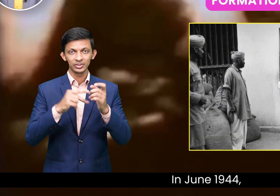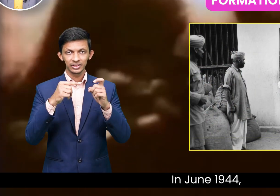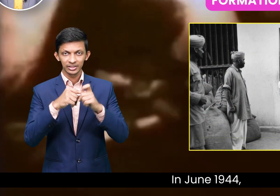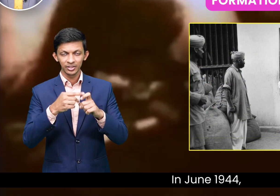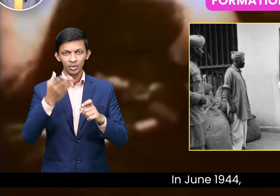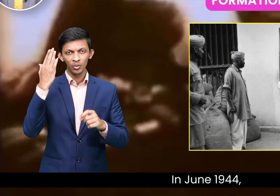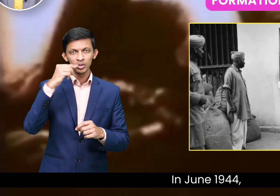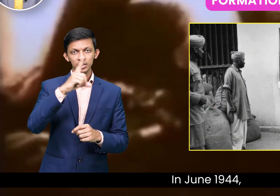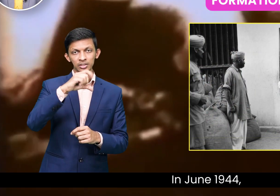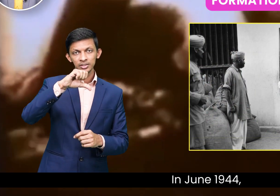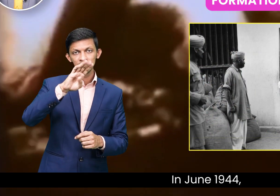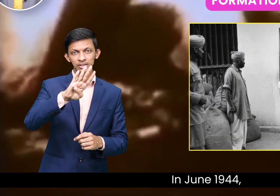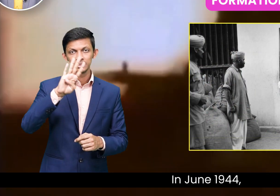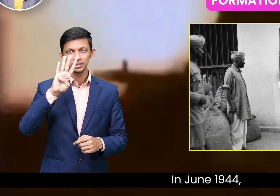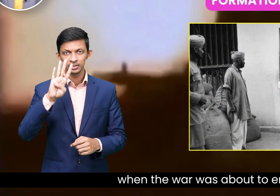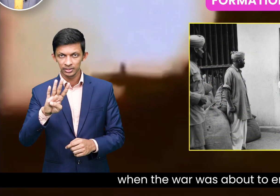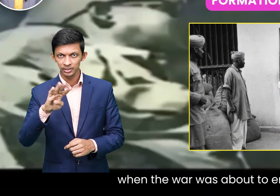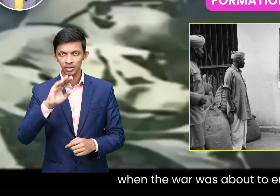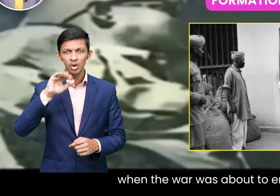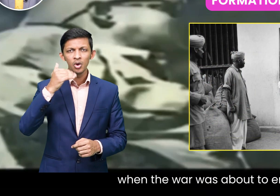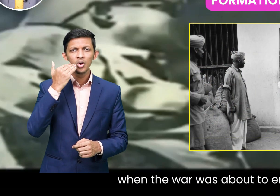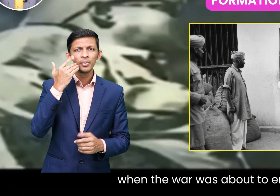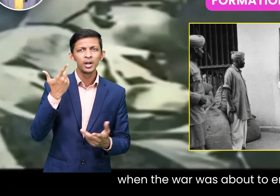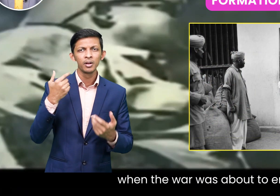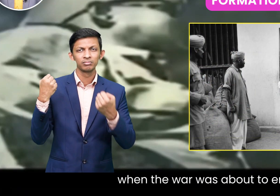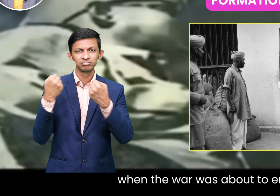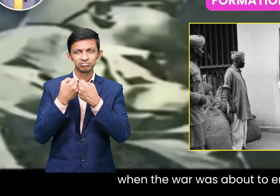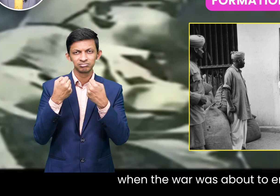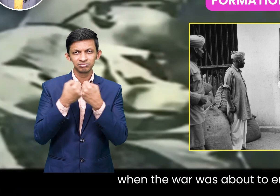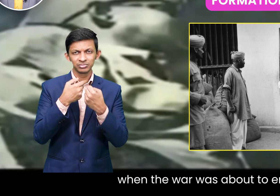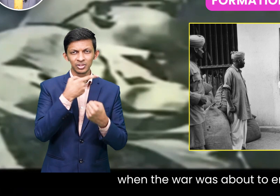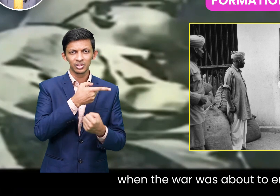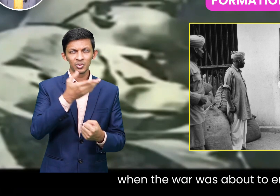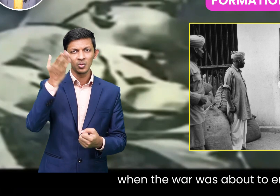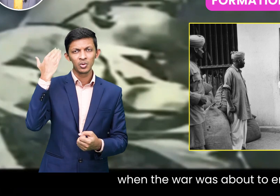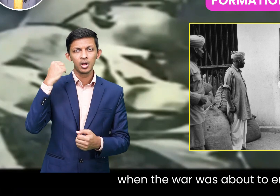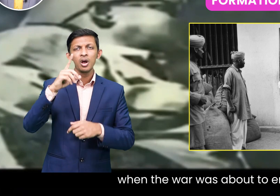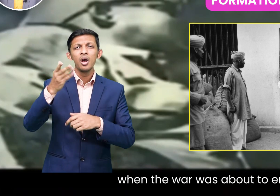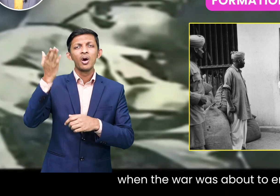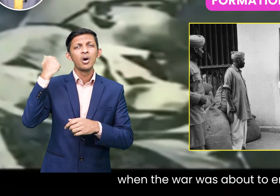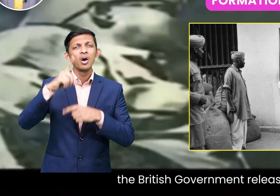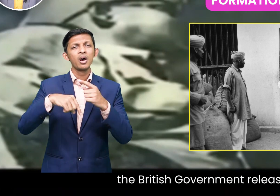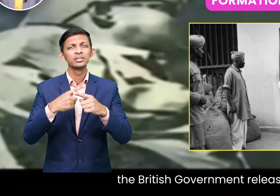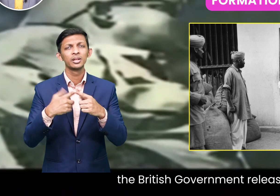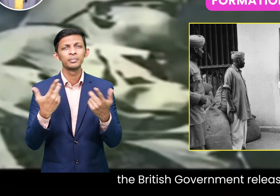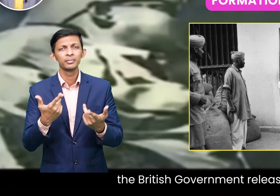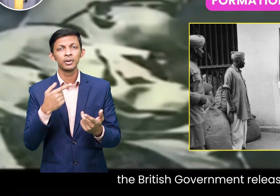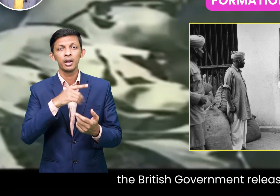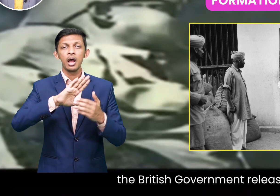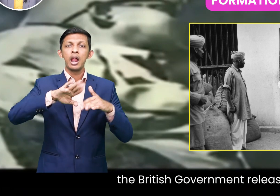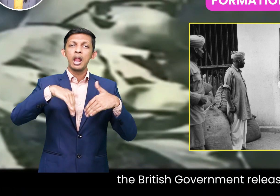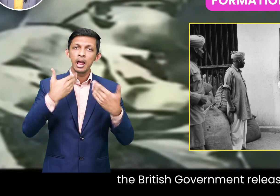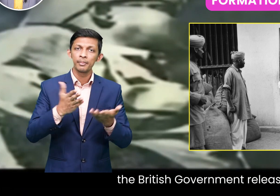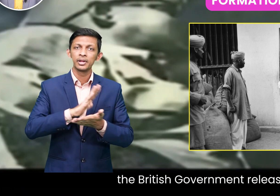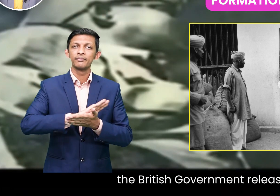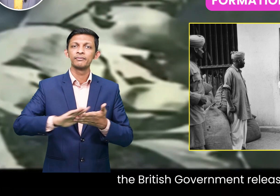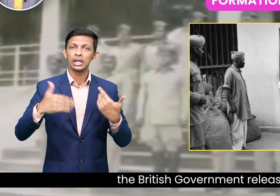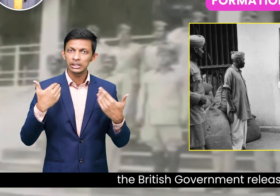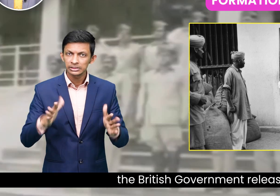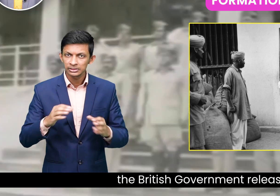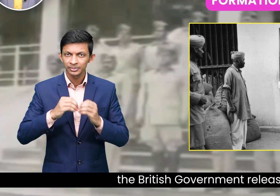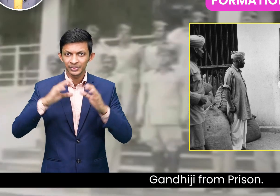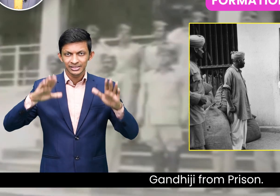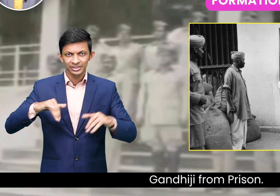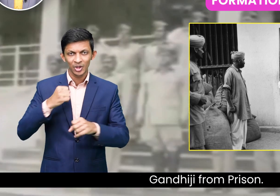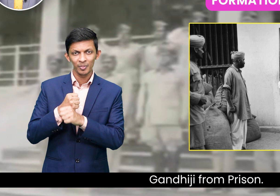In June 1944, when the war was about to end, the British government